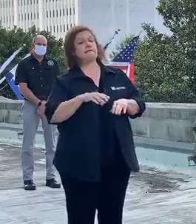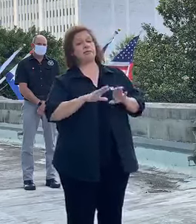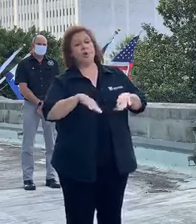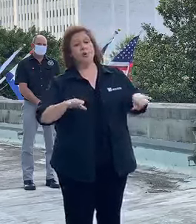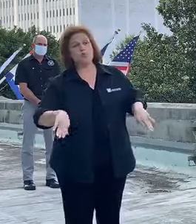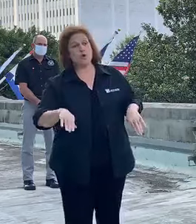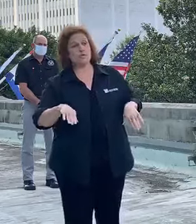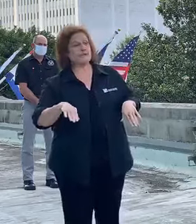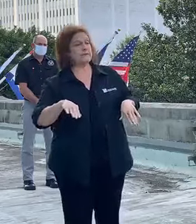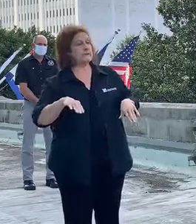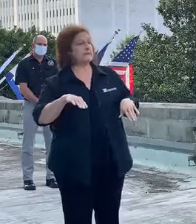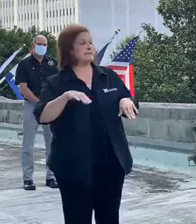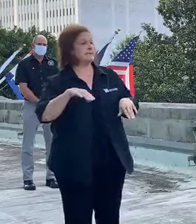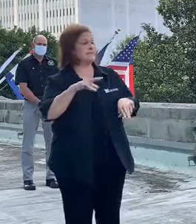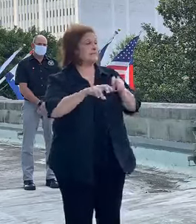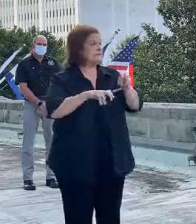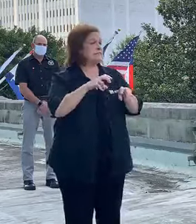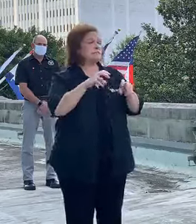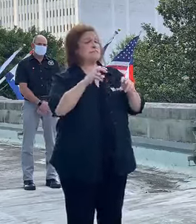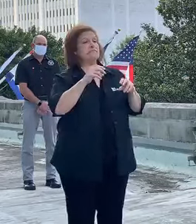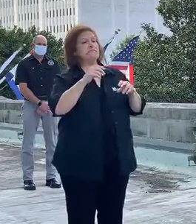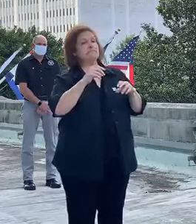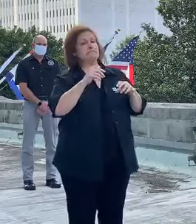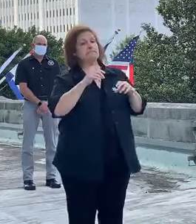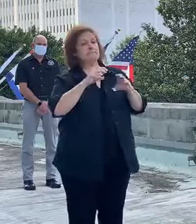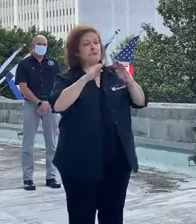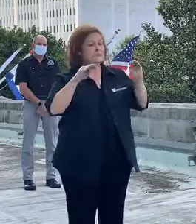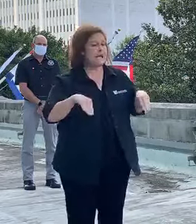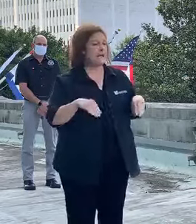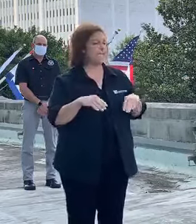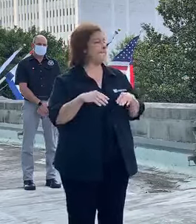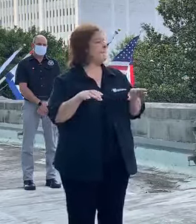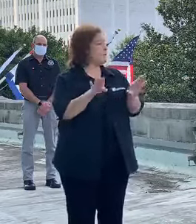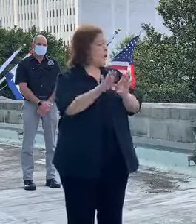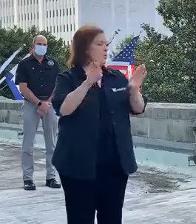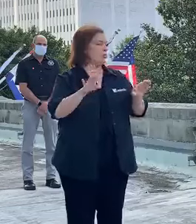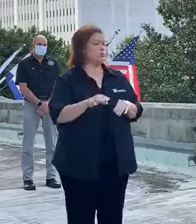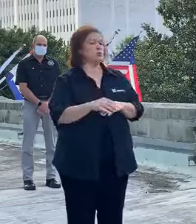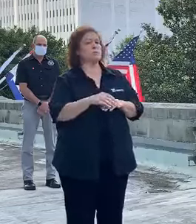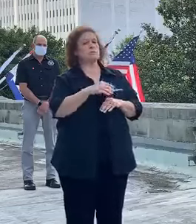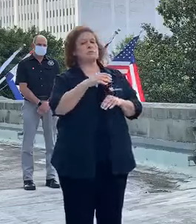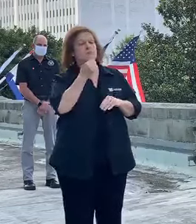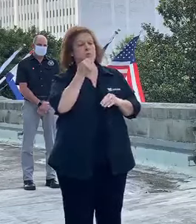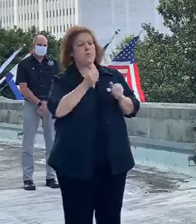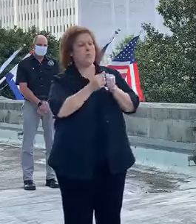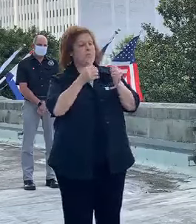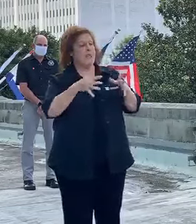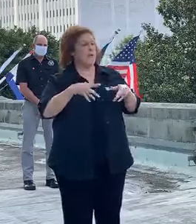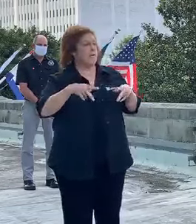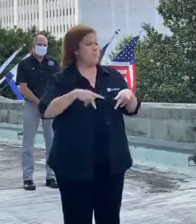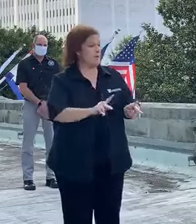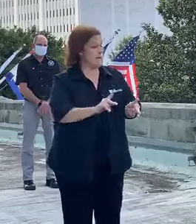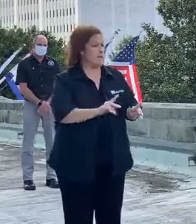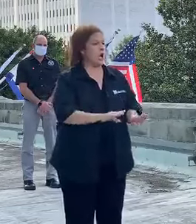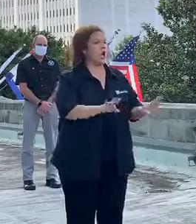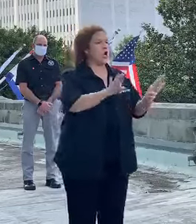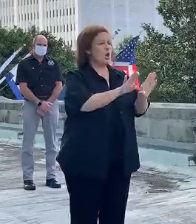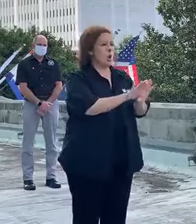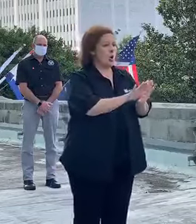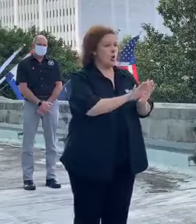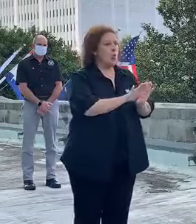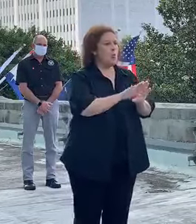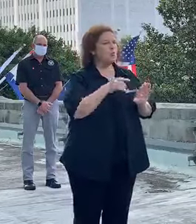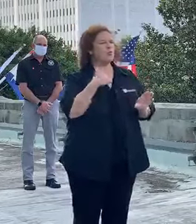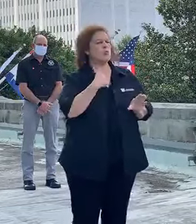Museum closed. Bars without a food permit closed. And we're just, you know, attaching